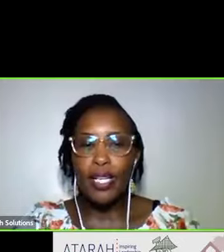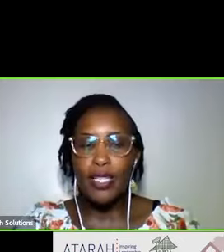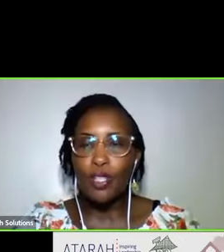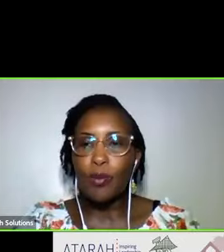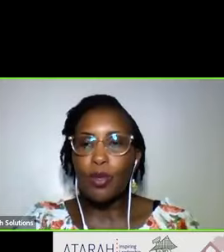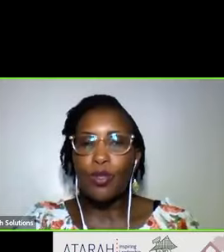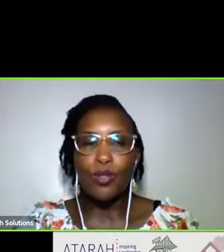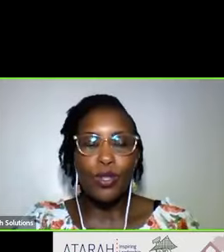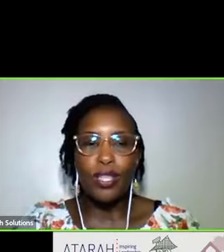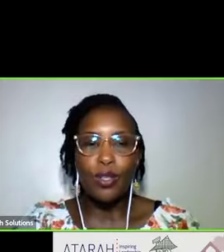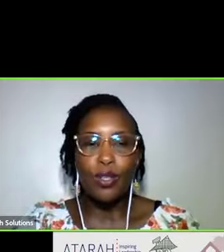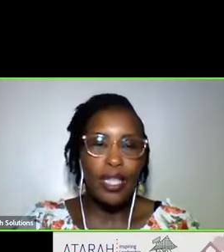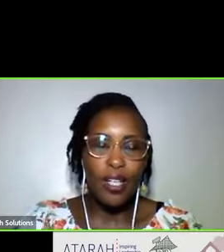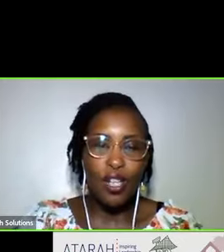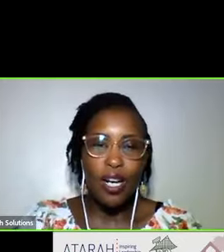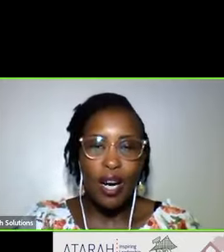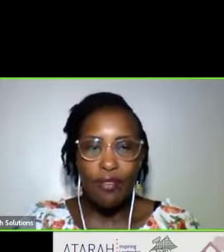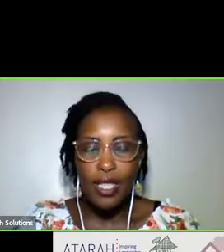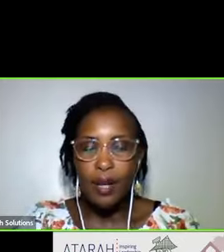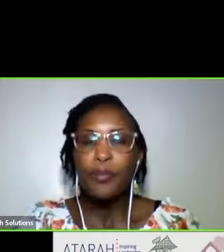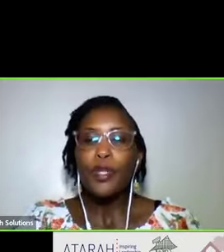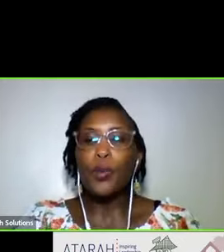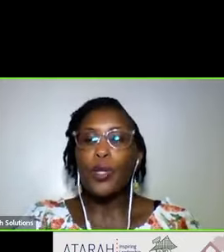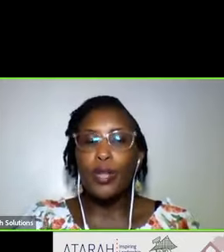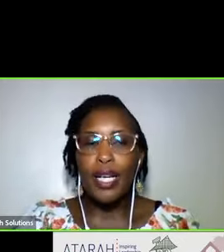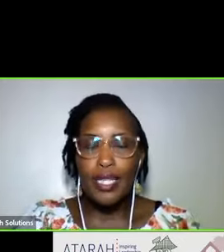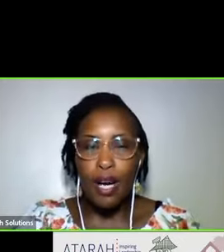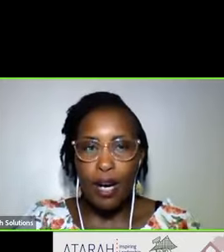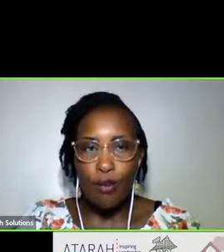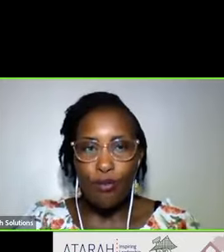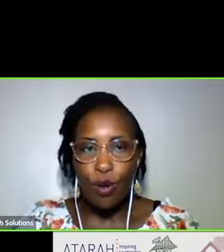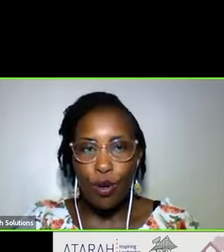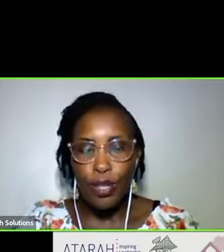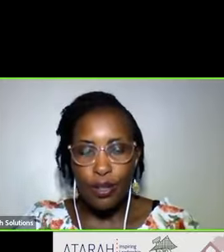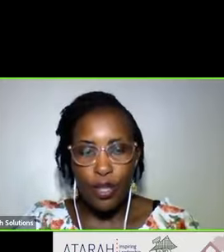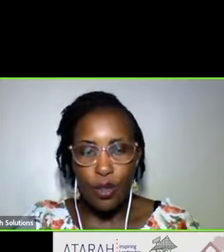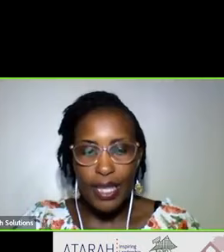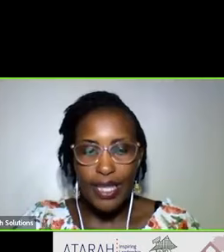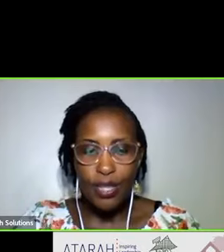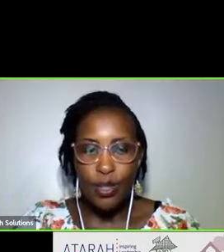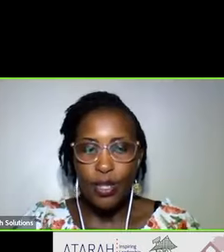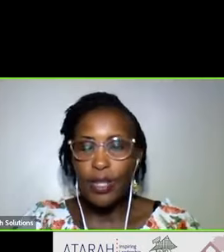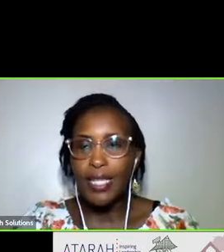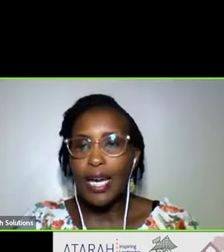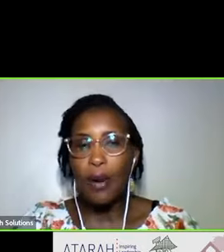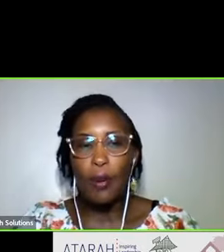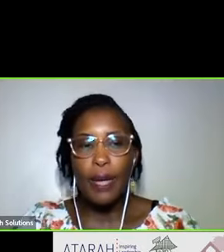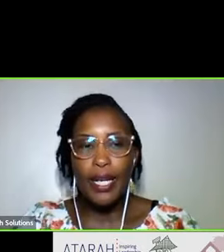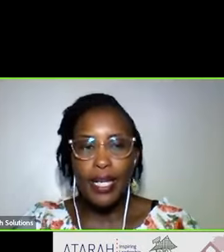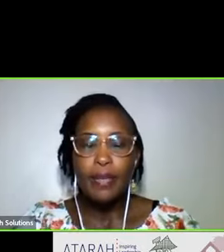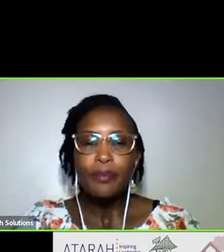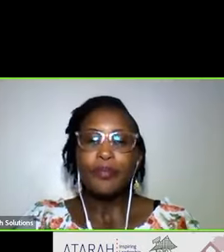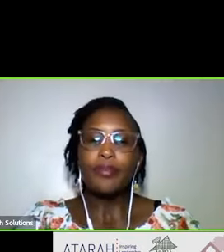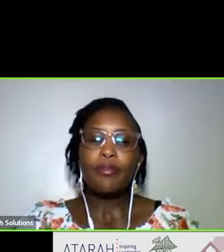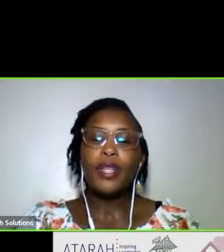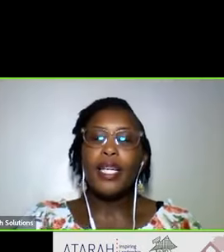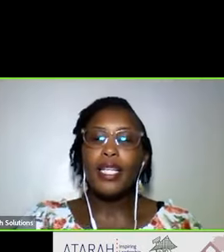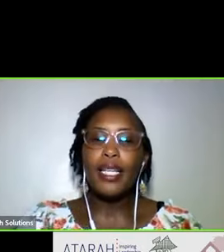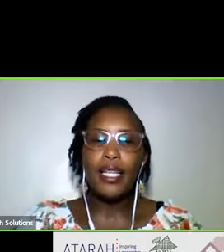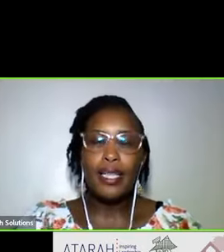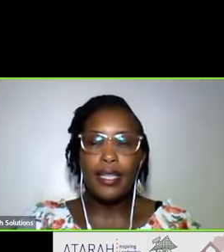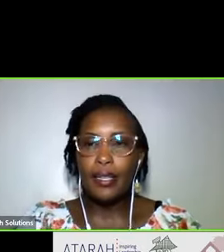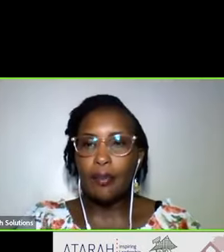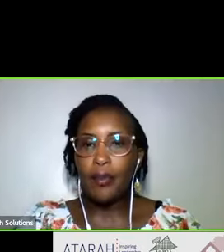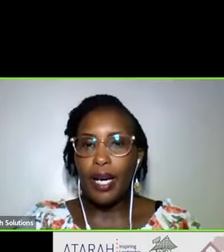manage your organization because you don't think you need a HR every day, we do that for different organizations. So that's our mandate.